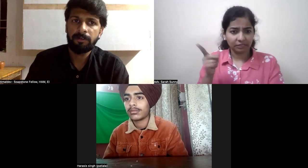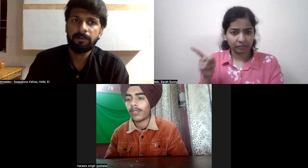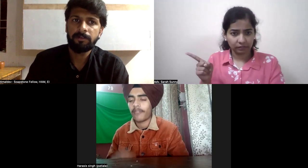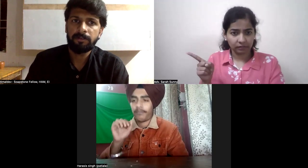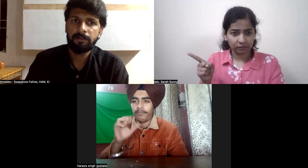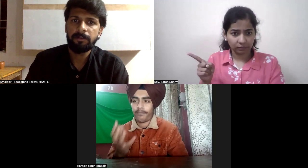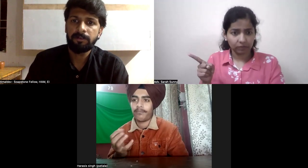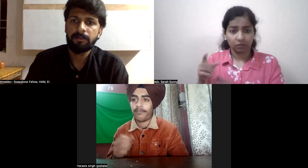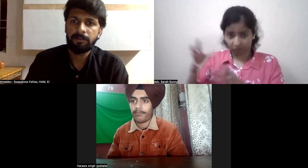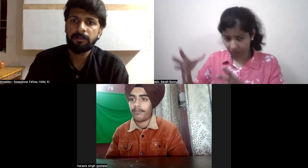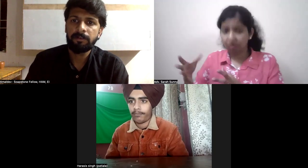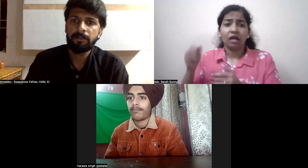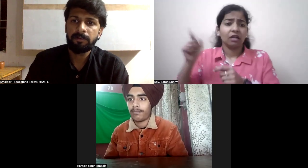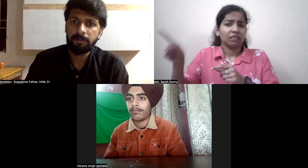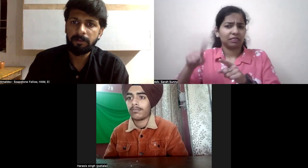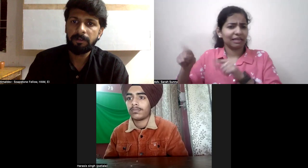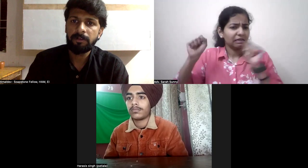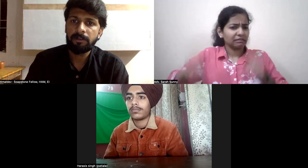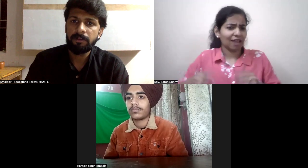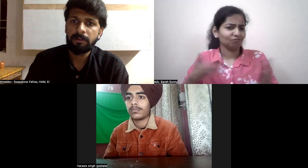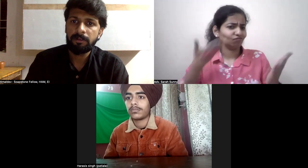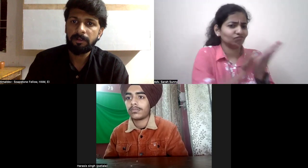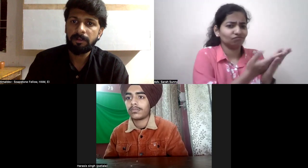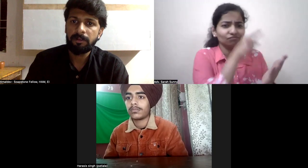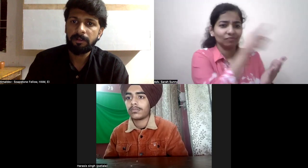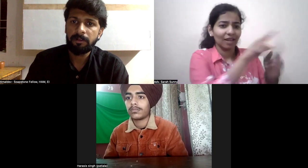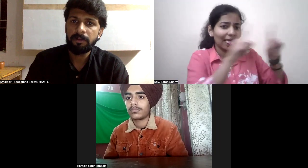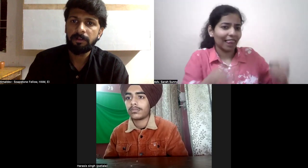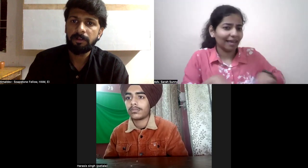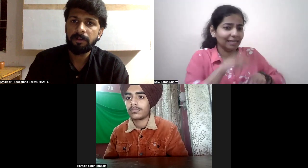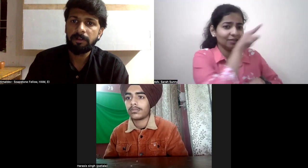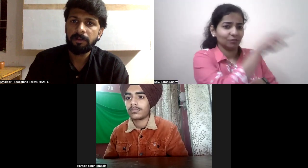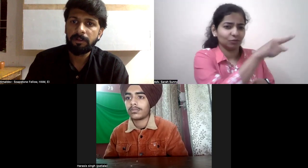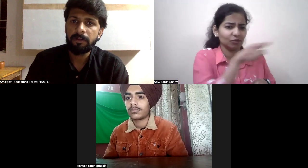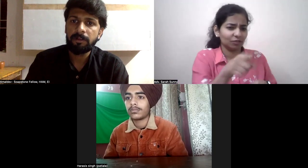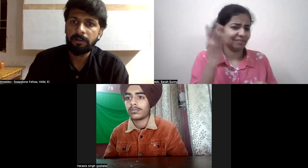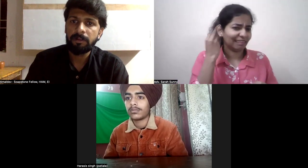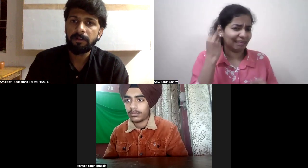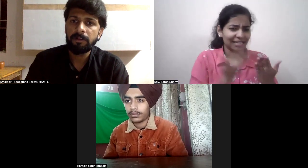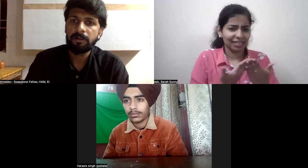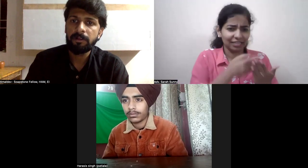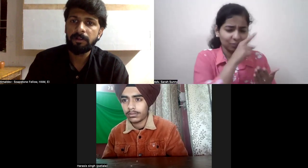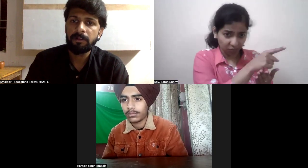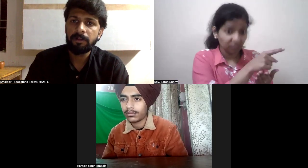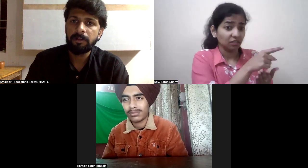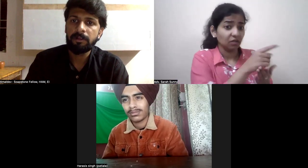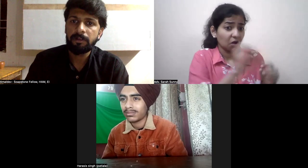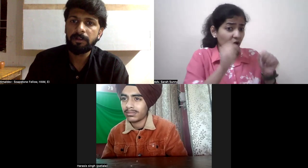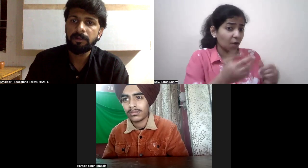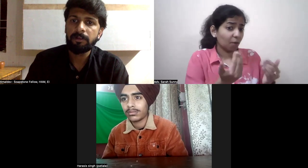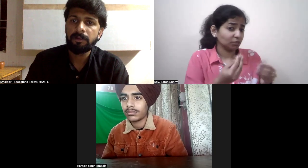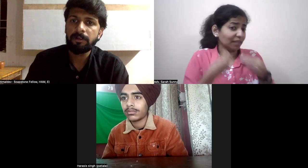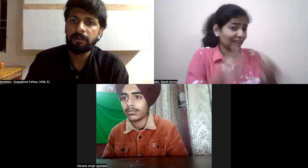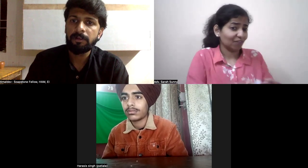So Sarah's asking, are you associated with any deaf association? So together